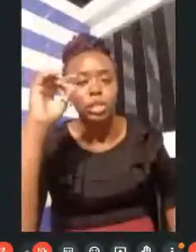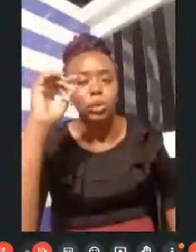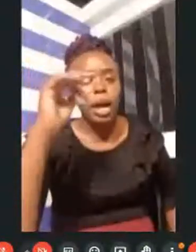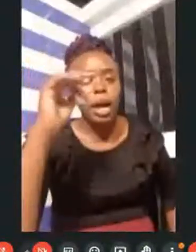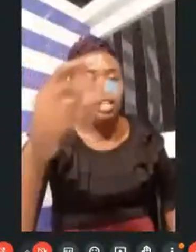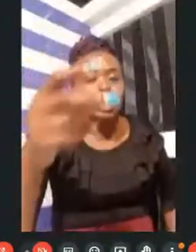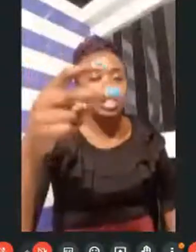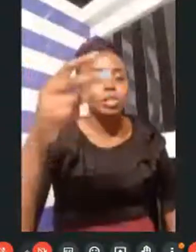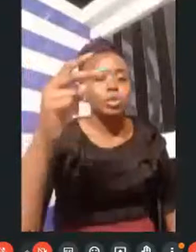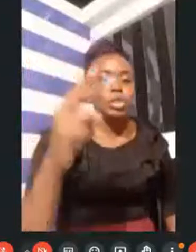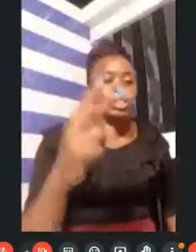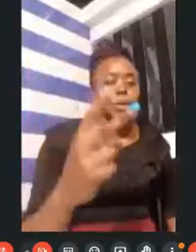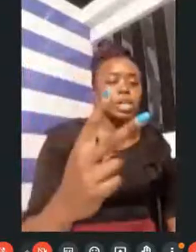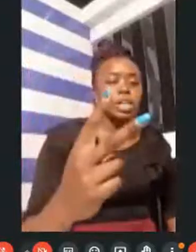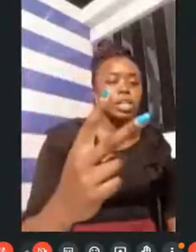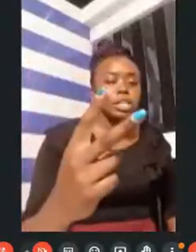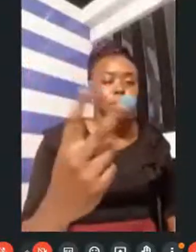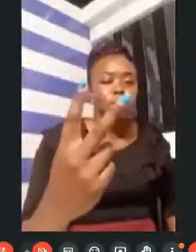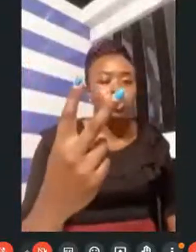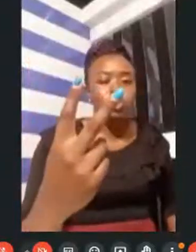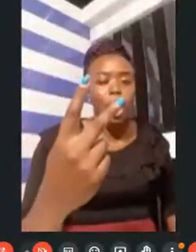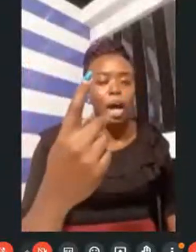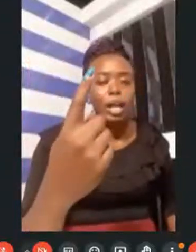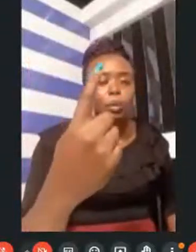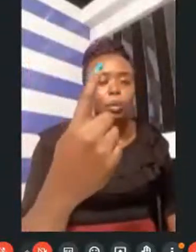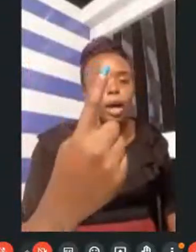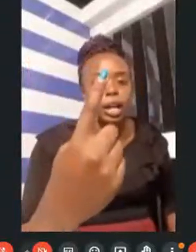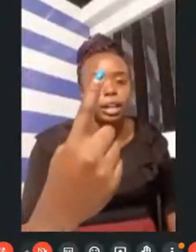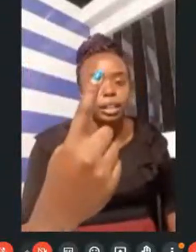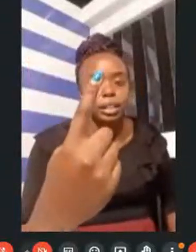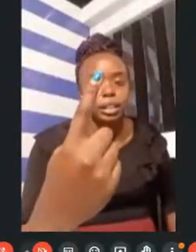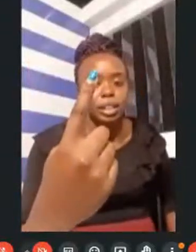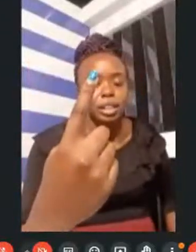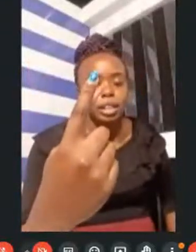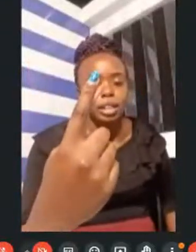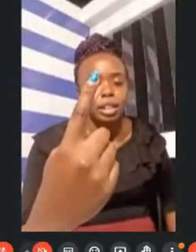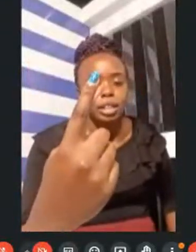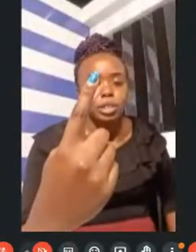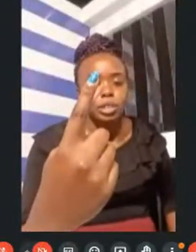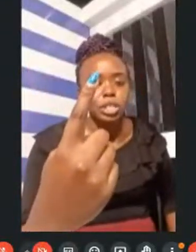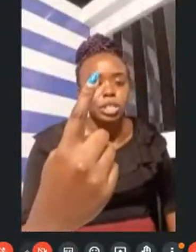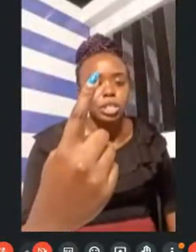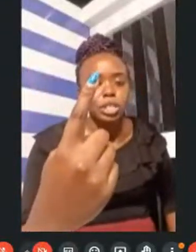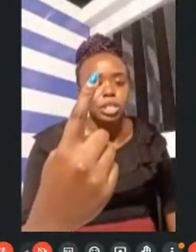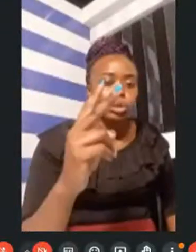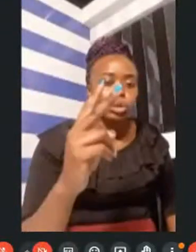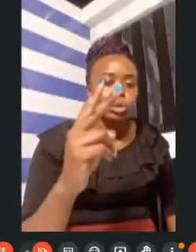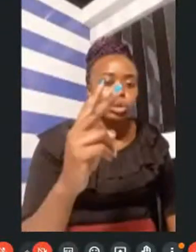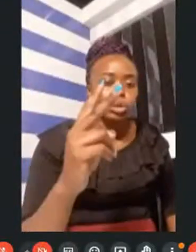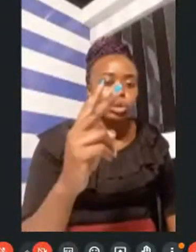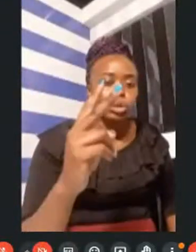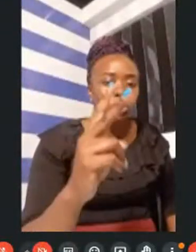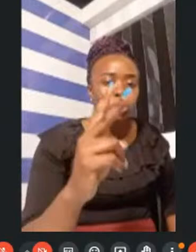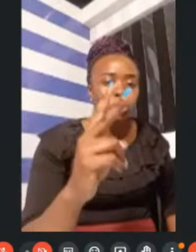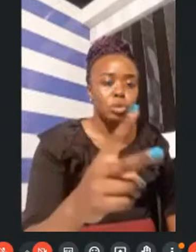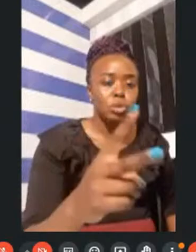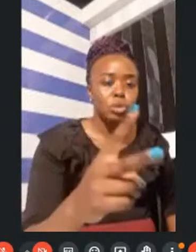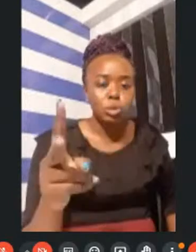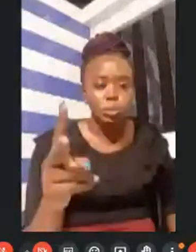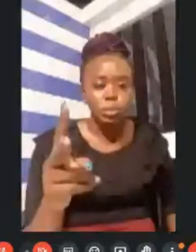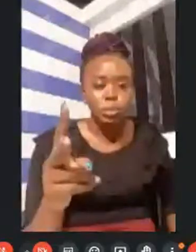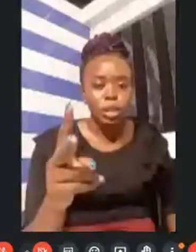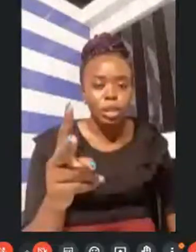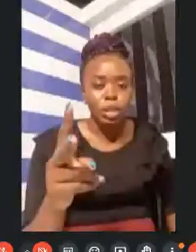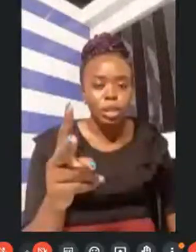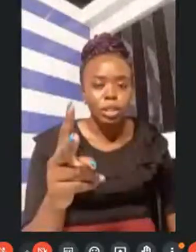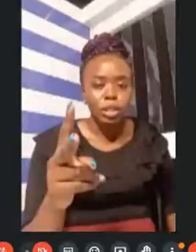we have 21. So 21 is 2 and 1. 22,